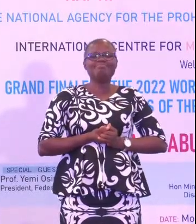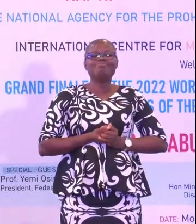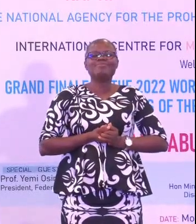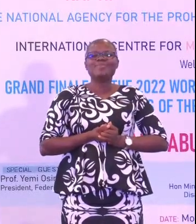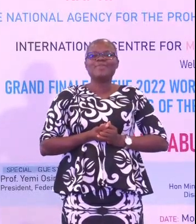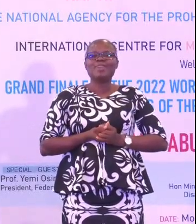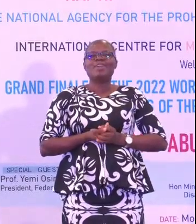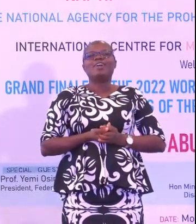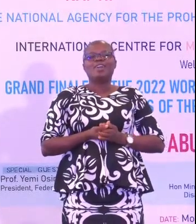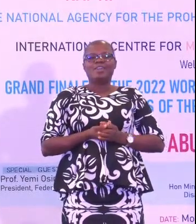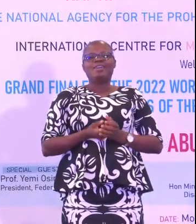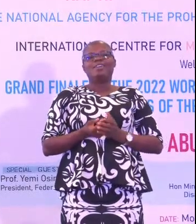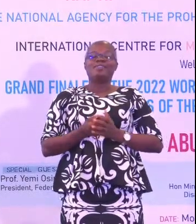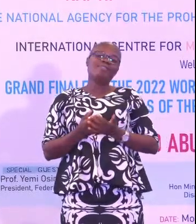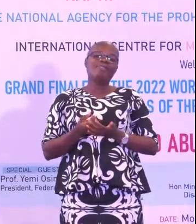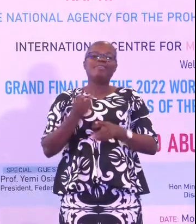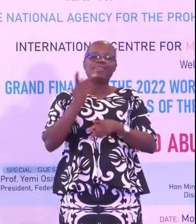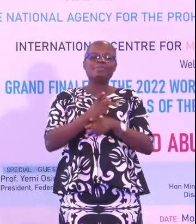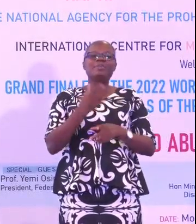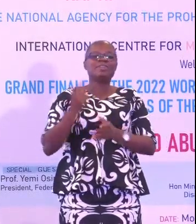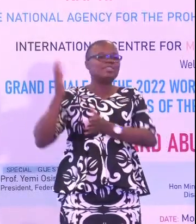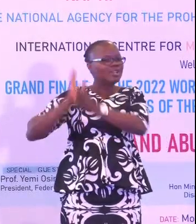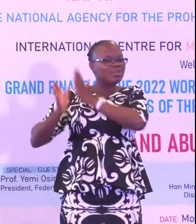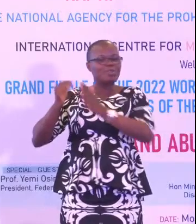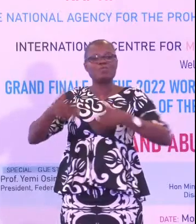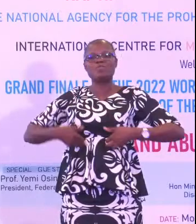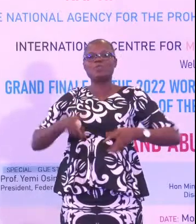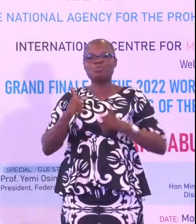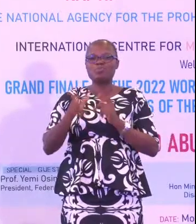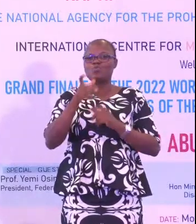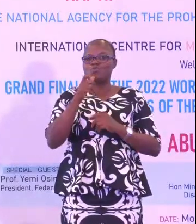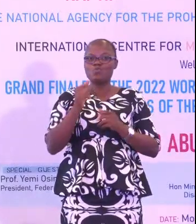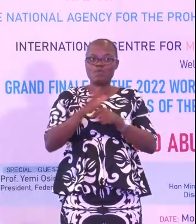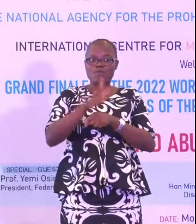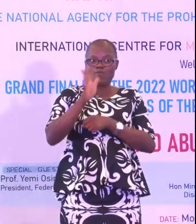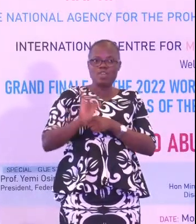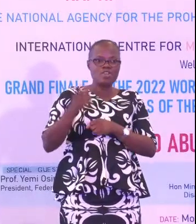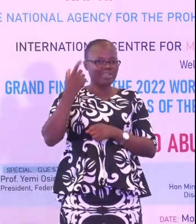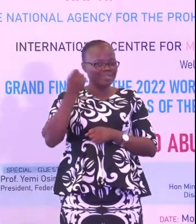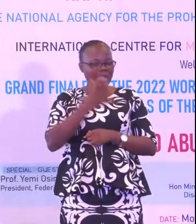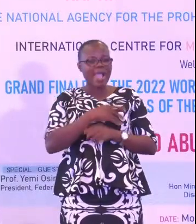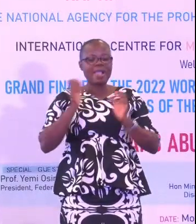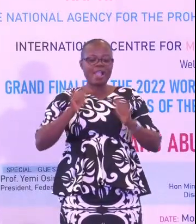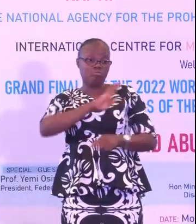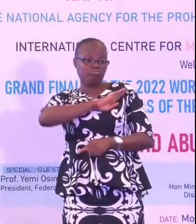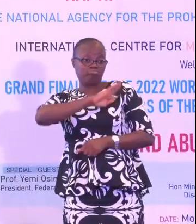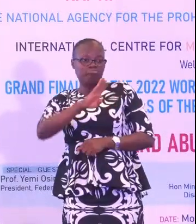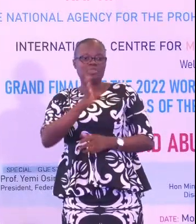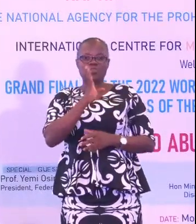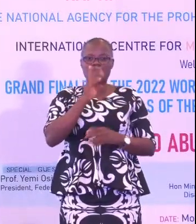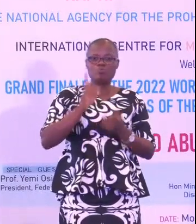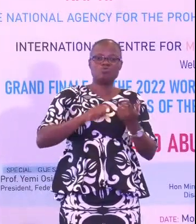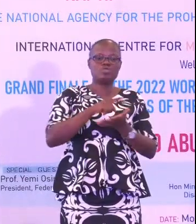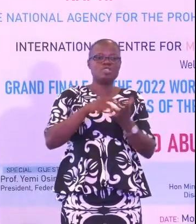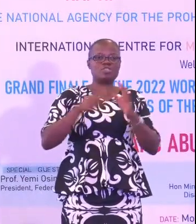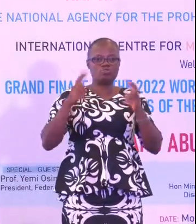nurturing a generation of young people who fully understand and can confidently speak to these issues is something that we